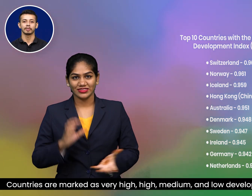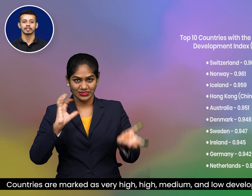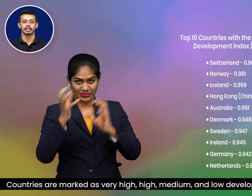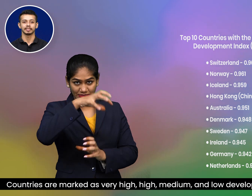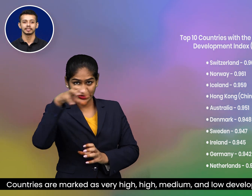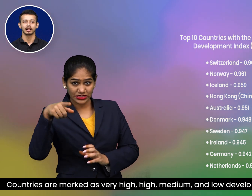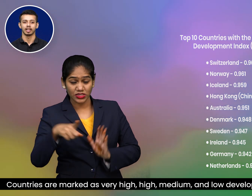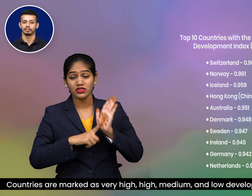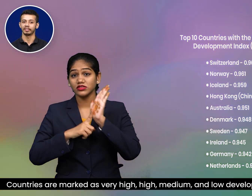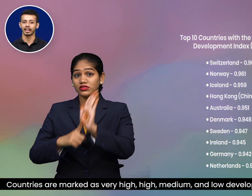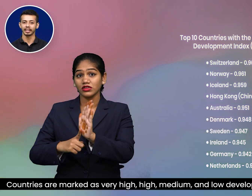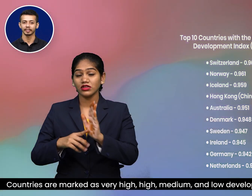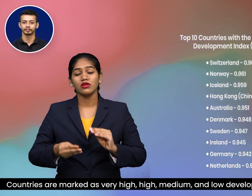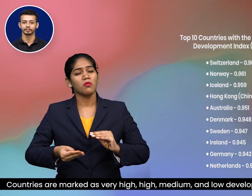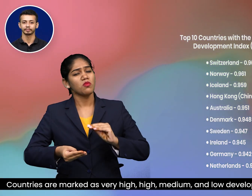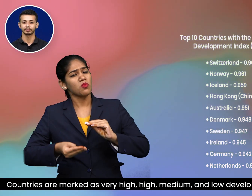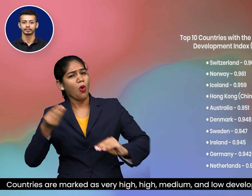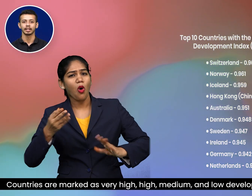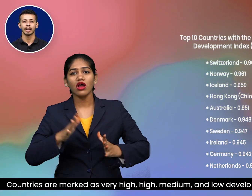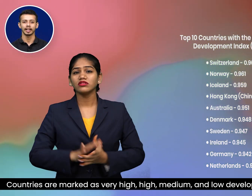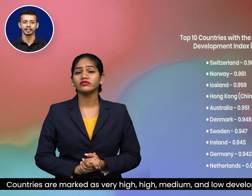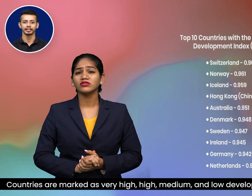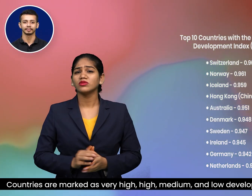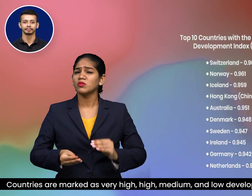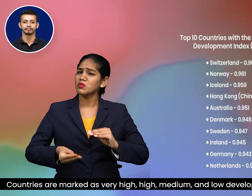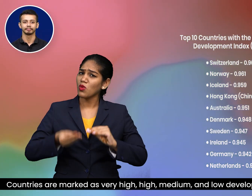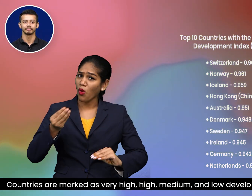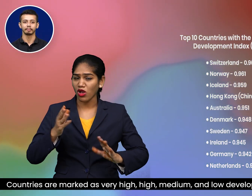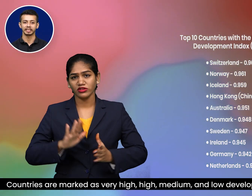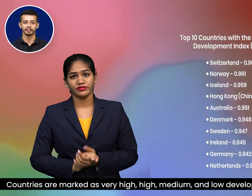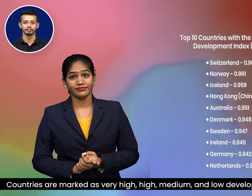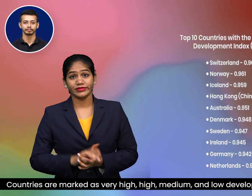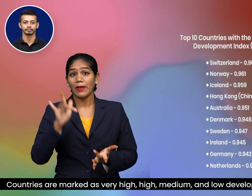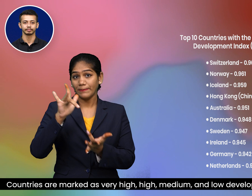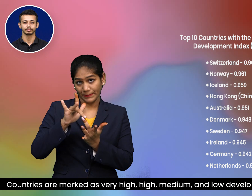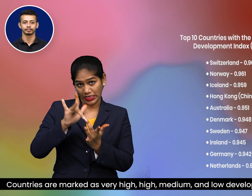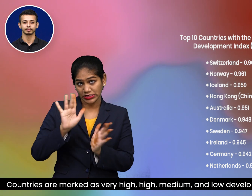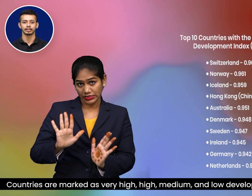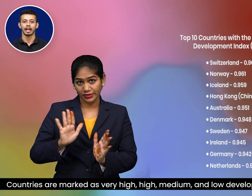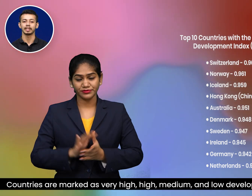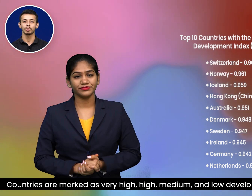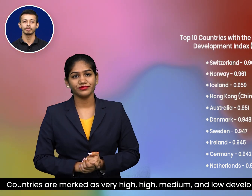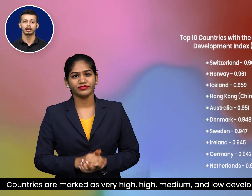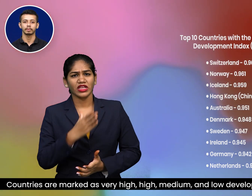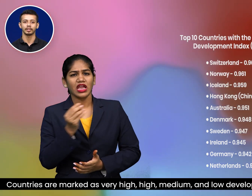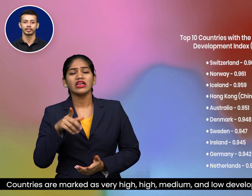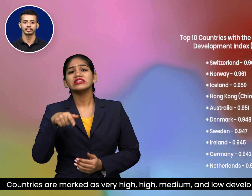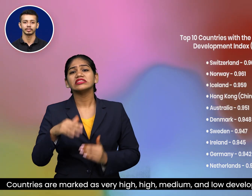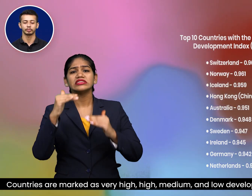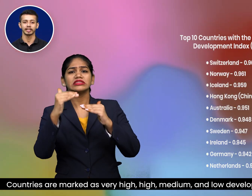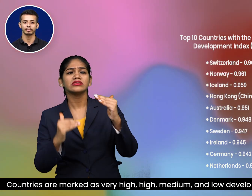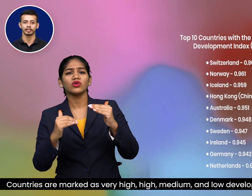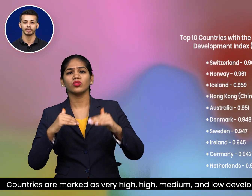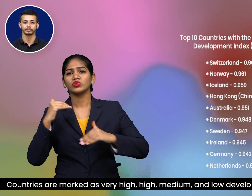Countries are marked as very high, high, medium, and low developed